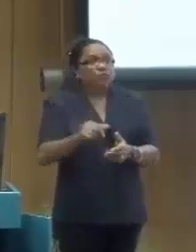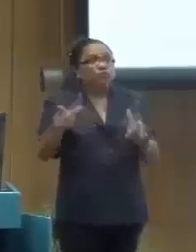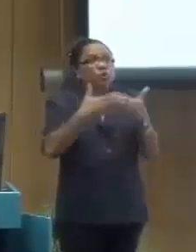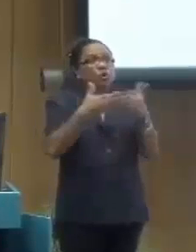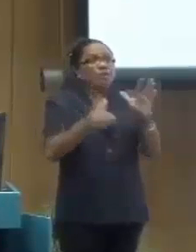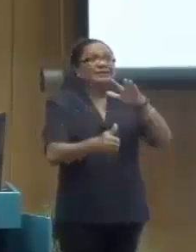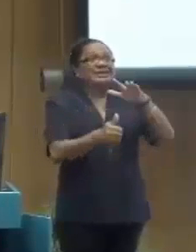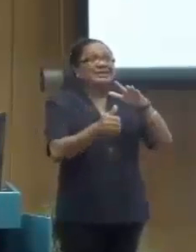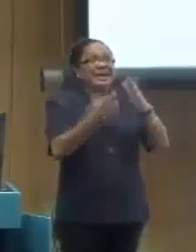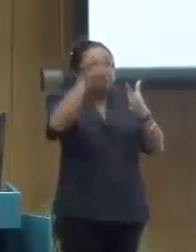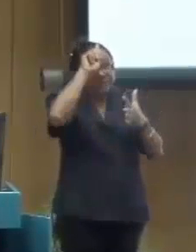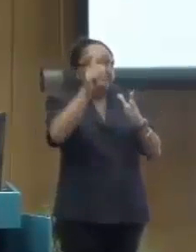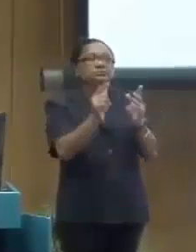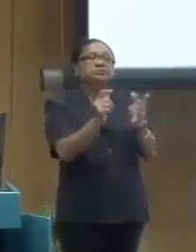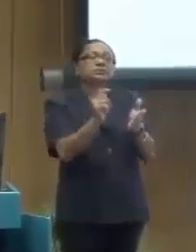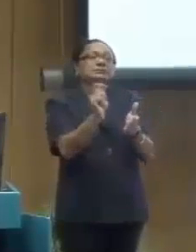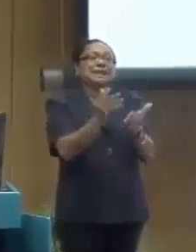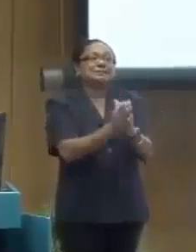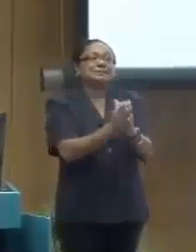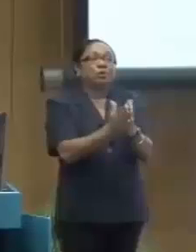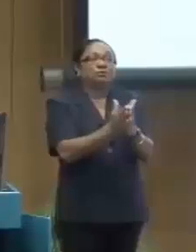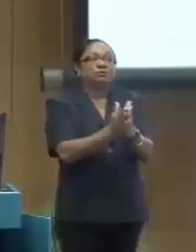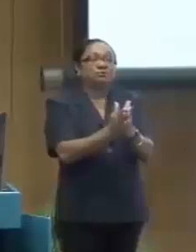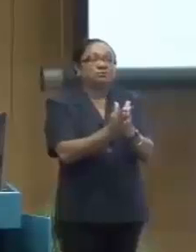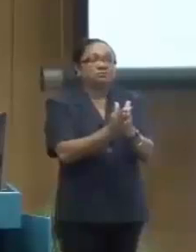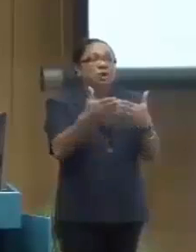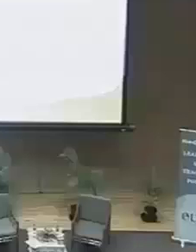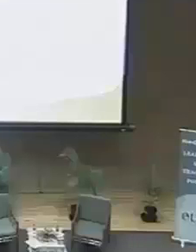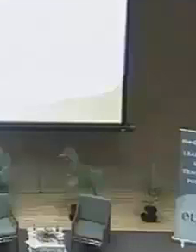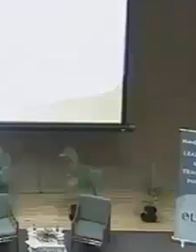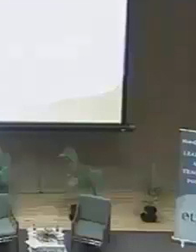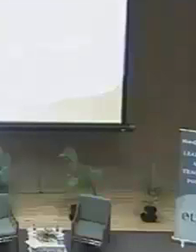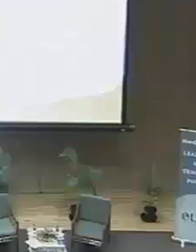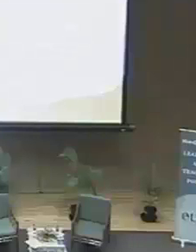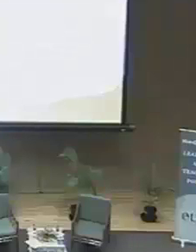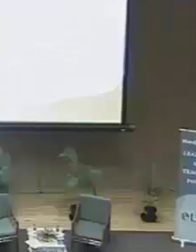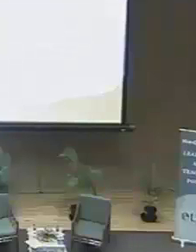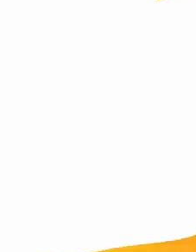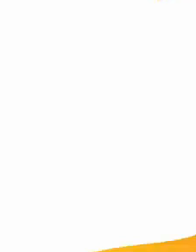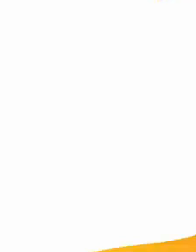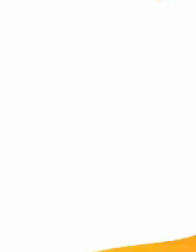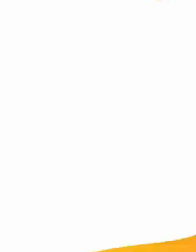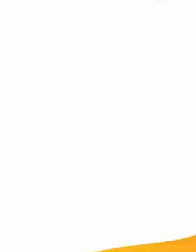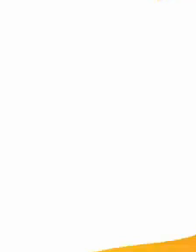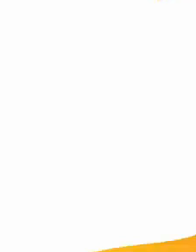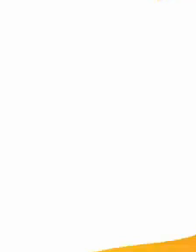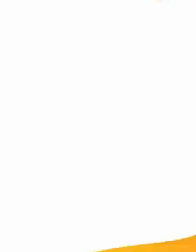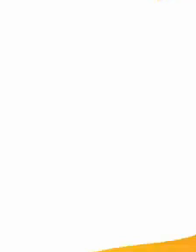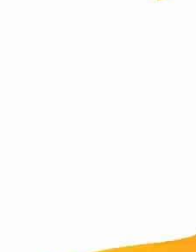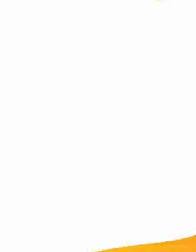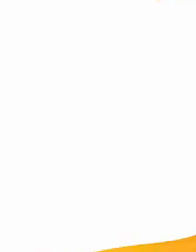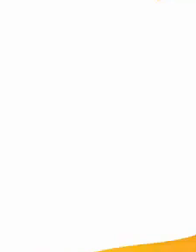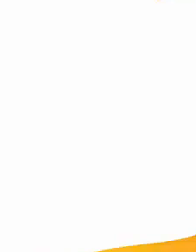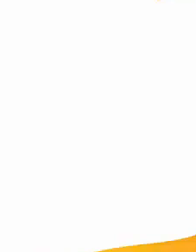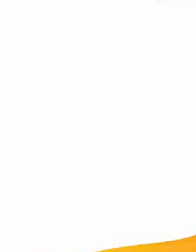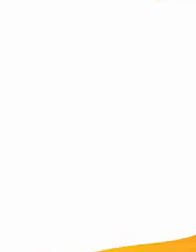open education textbooks, open education resources for free. Sure, they might want to print them. That's up to them.